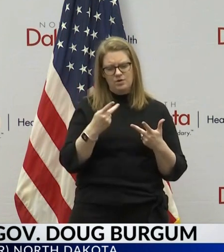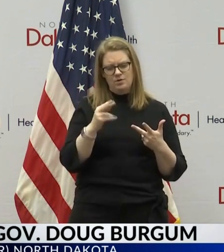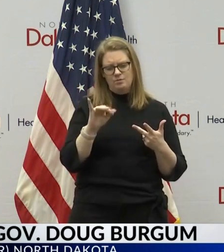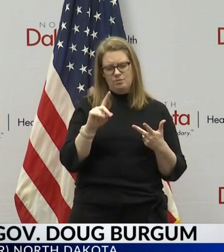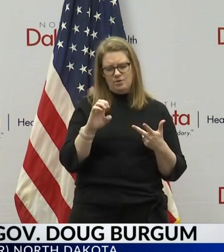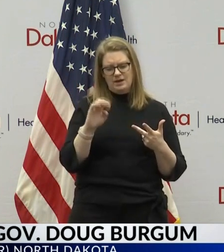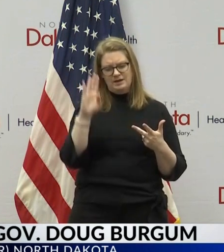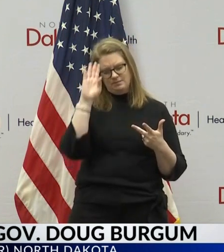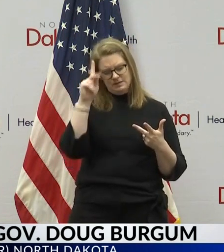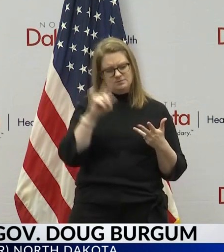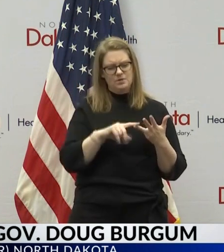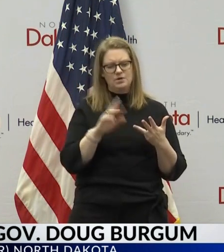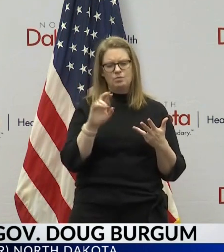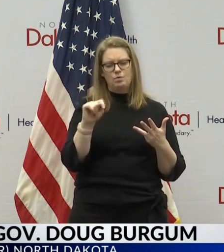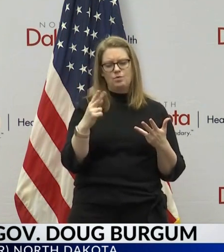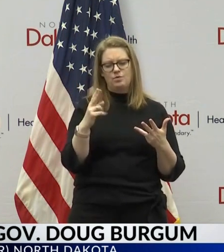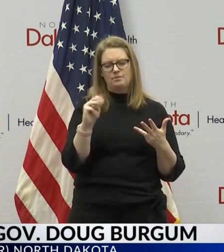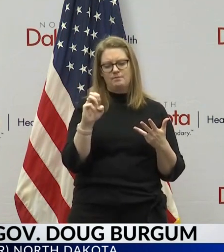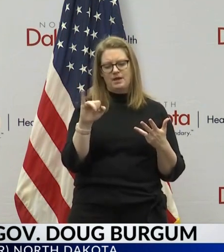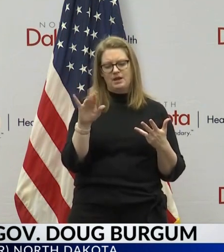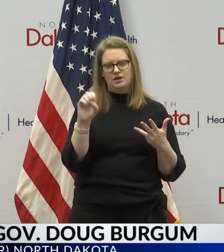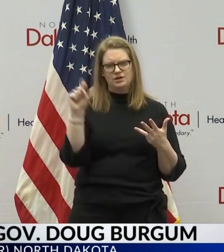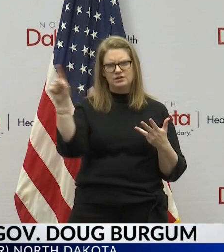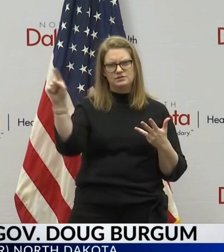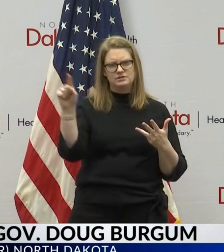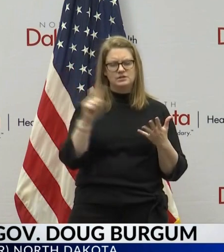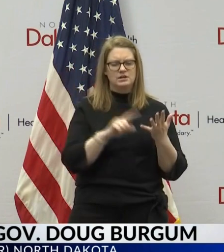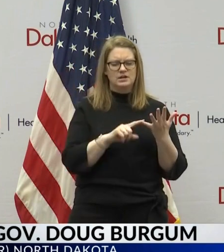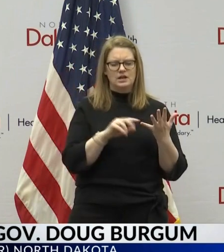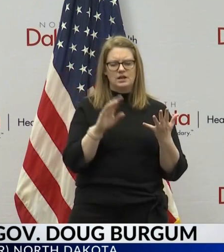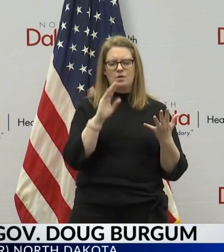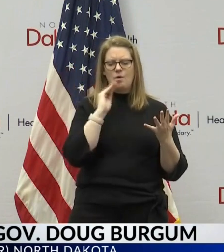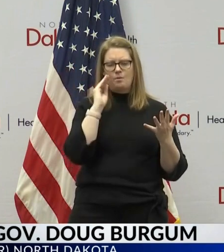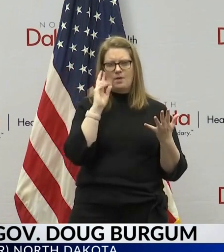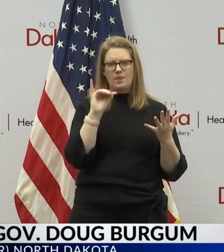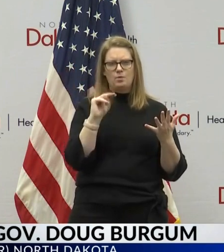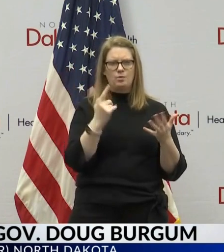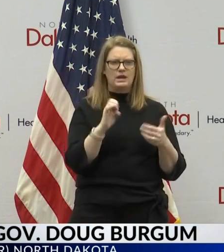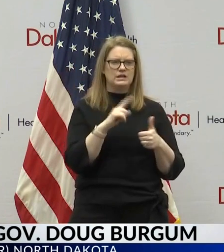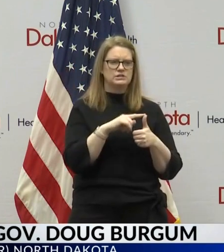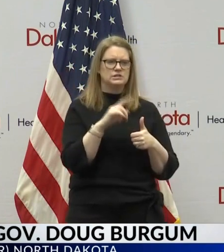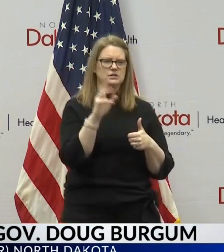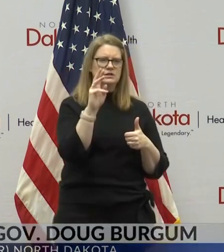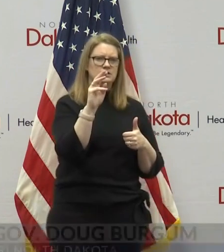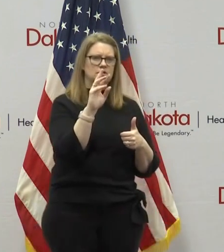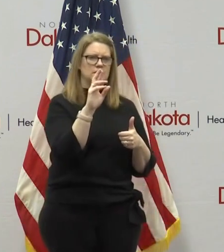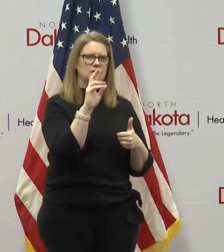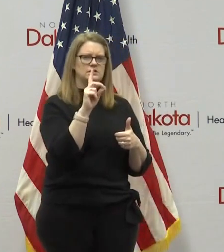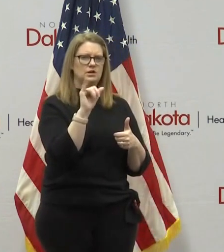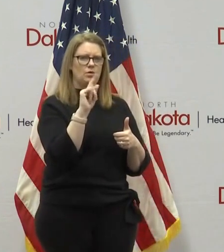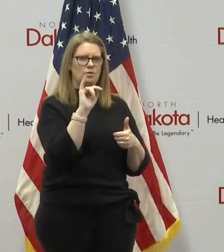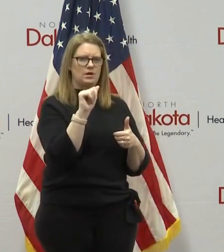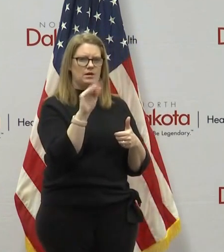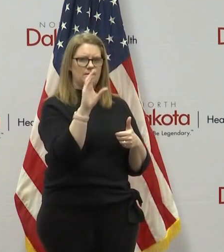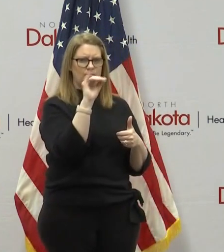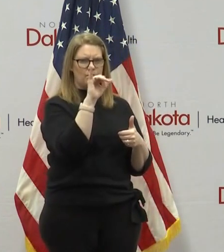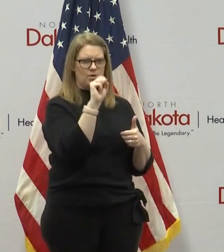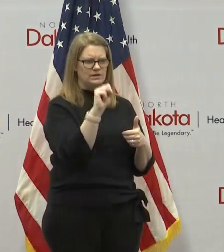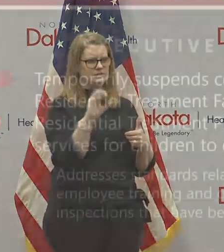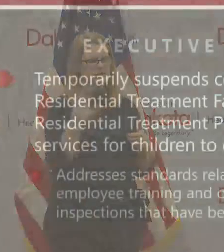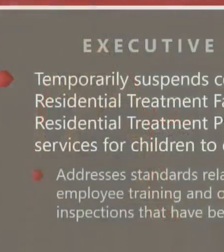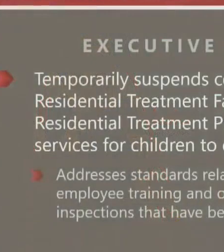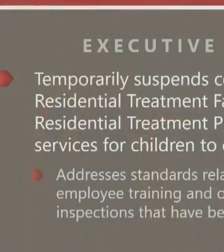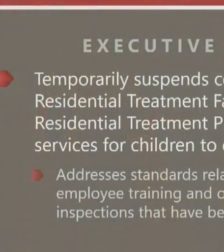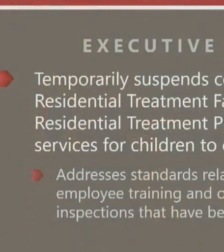and Bismarck, Ruth Myers in Grand Forks, Home on the Range in Beach, Dakota Boys and Girls Ranch in Minot and Fargo, and Charles Youth Services.